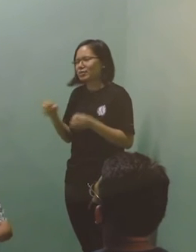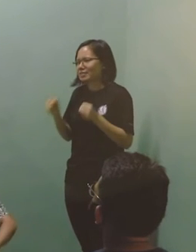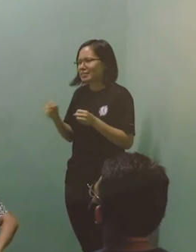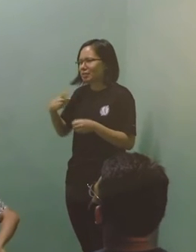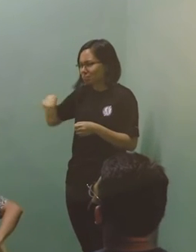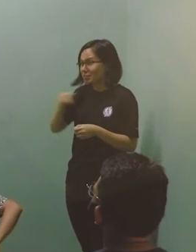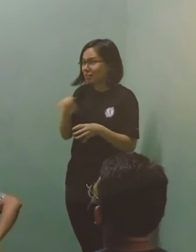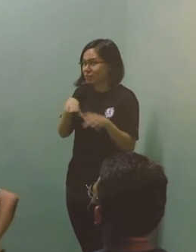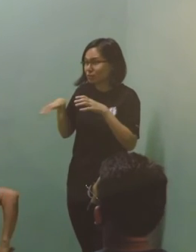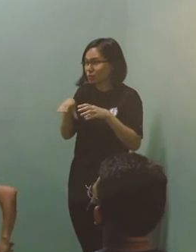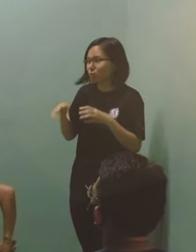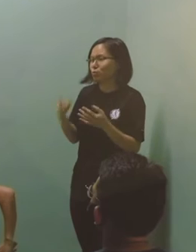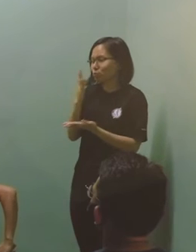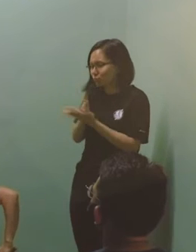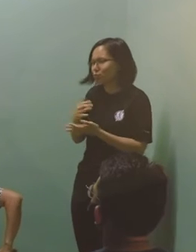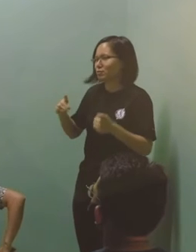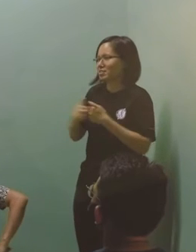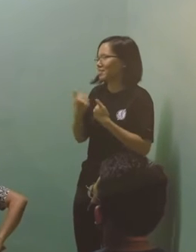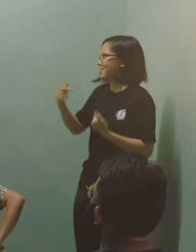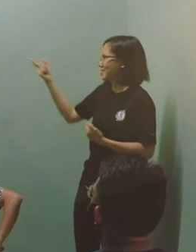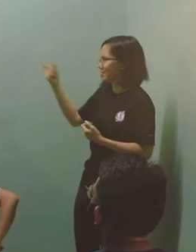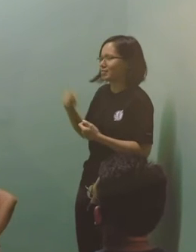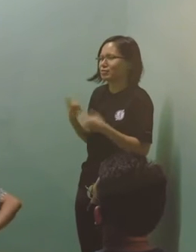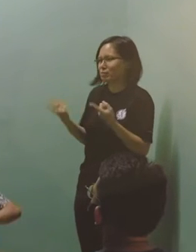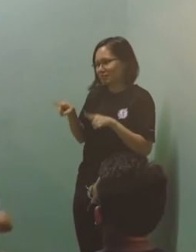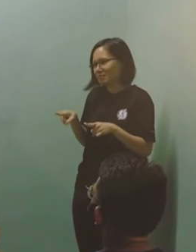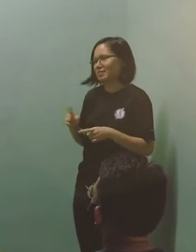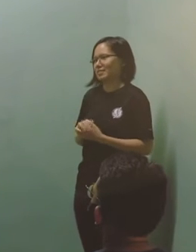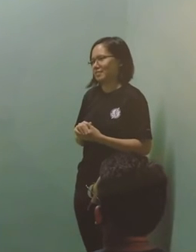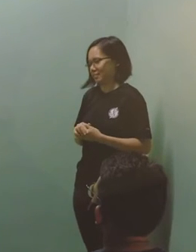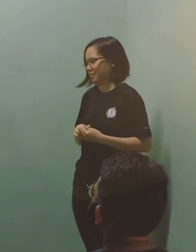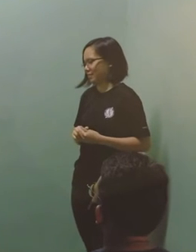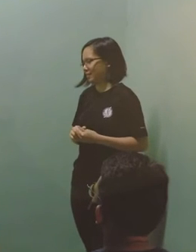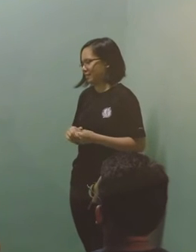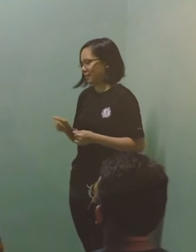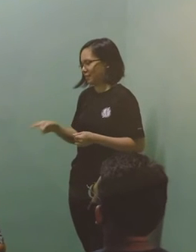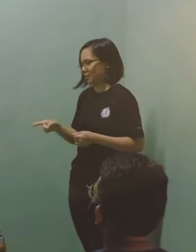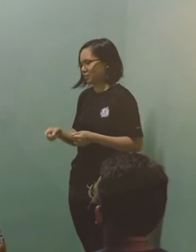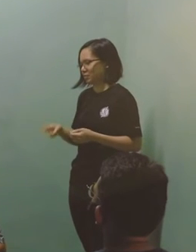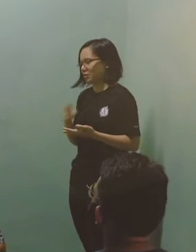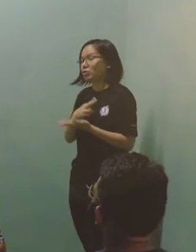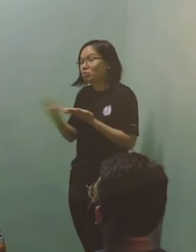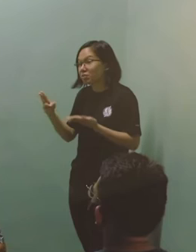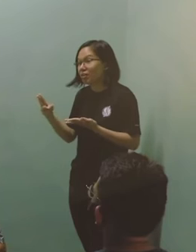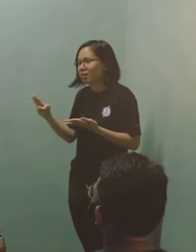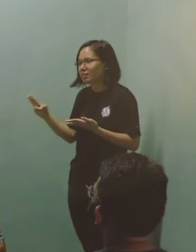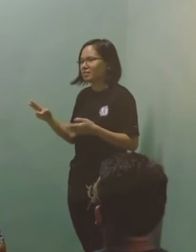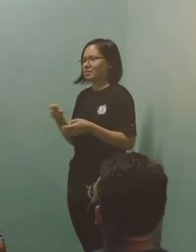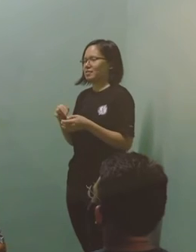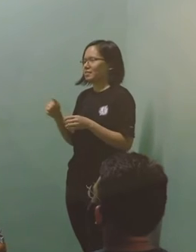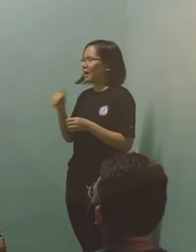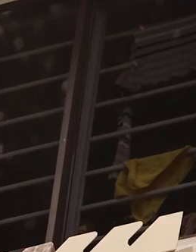okay, monkeys very smart ma, so they are an exception. Well, to be honest, in Singapore, we do have a lot of smart animals around. So take for example,